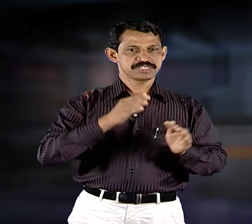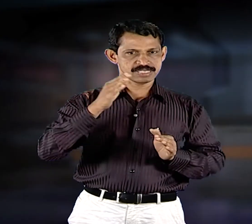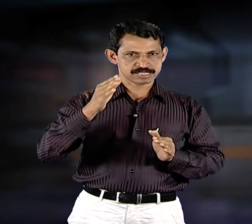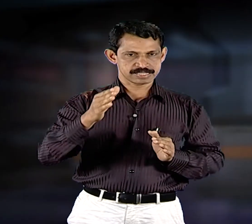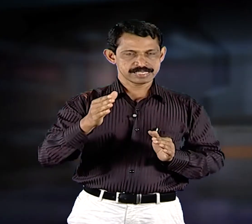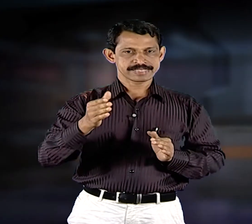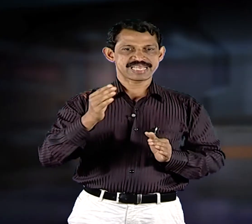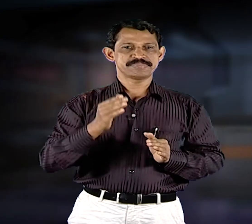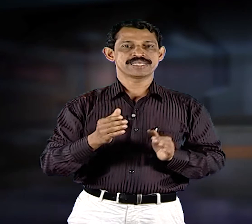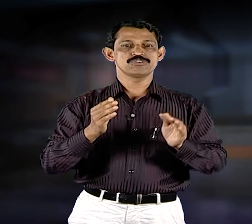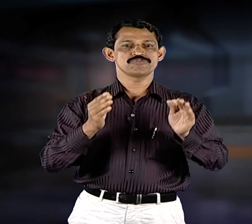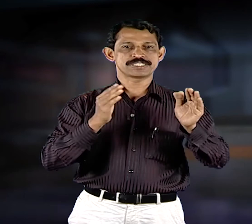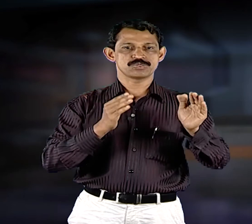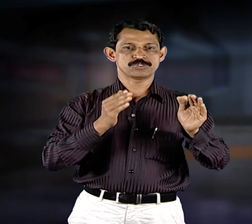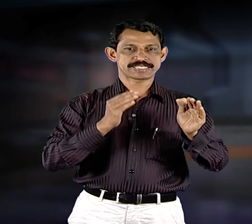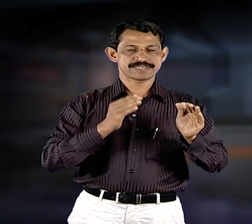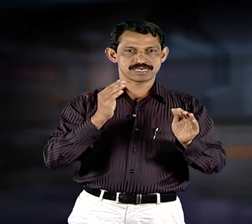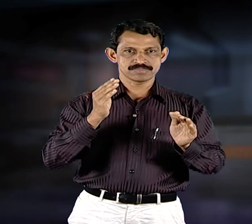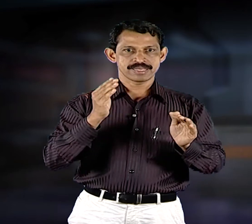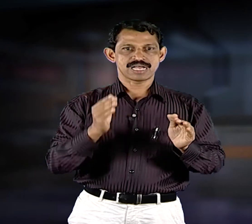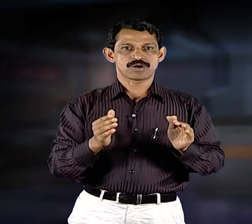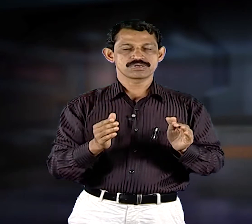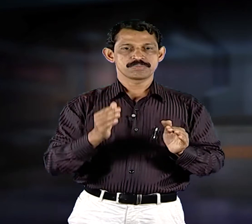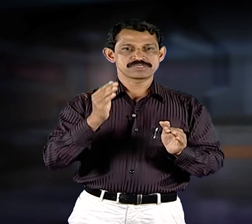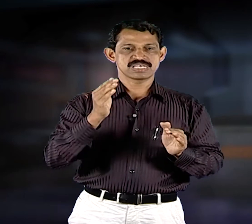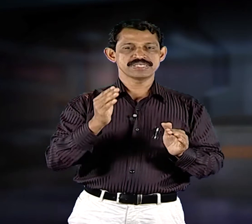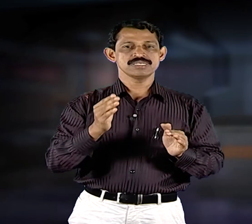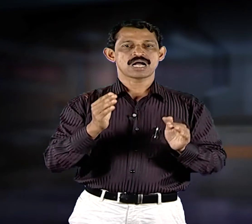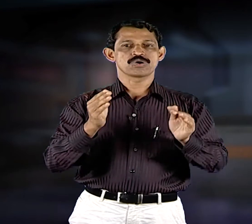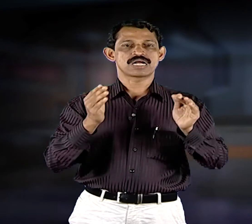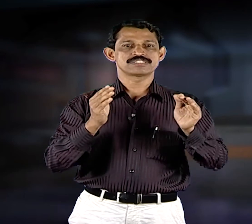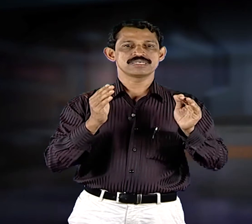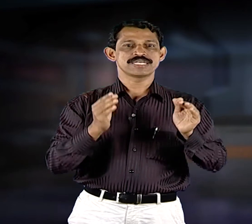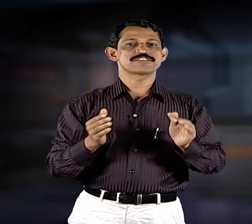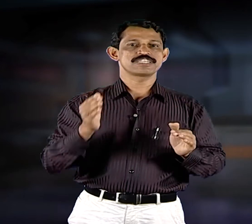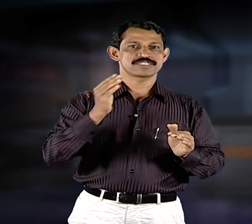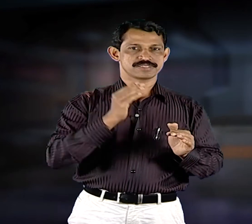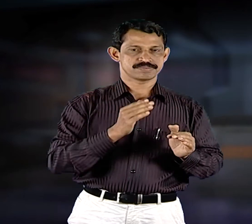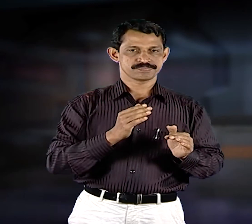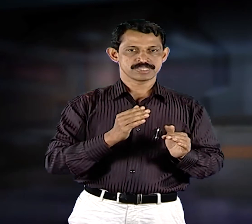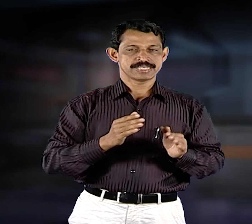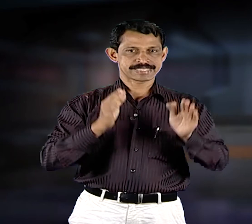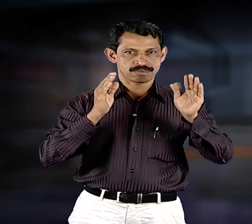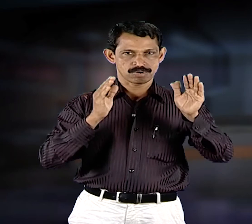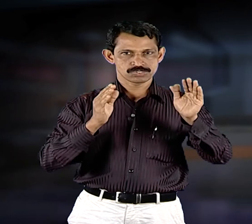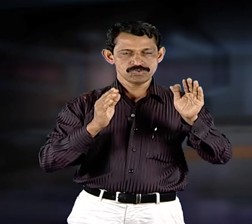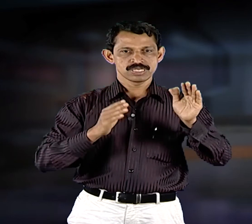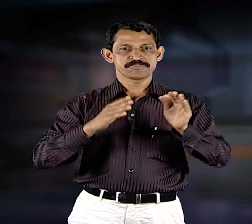the city can be a good way to educate them about preserving our culture and traditions. It can also be